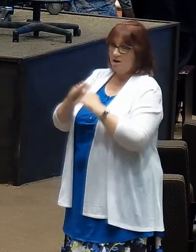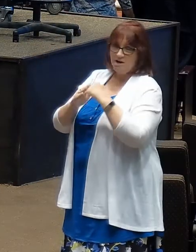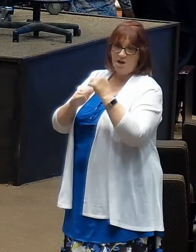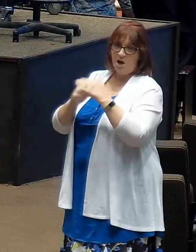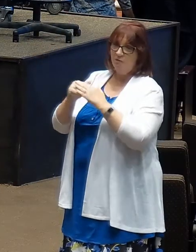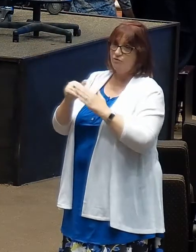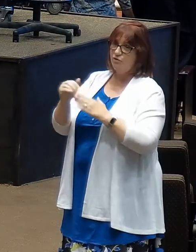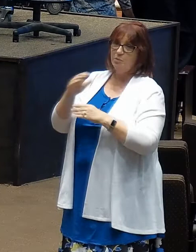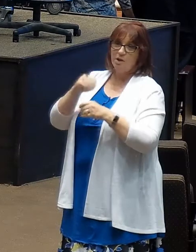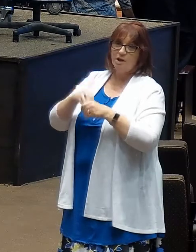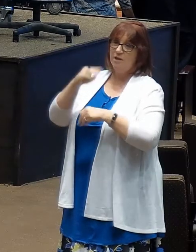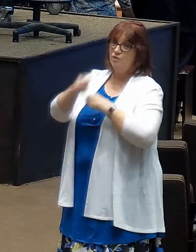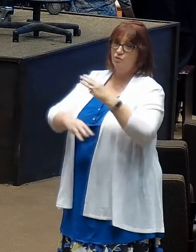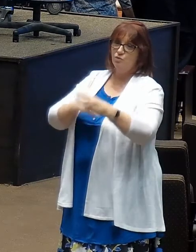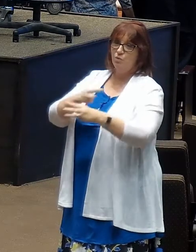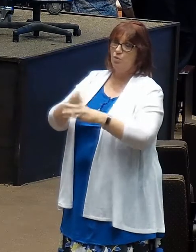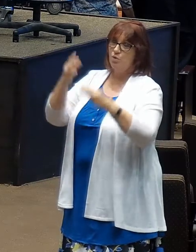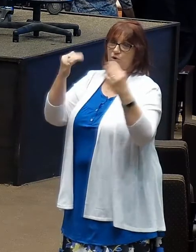world